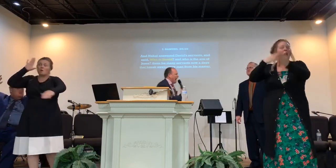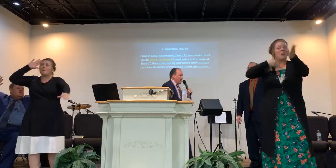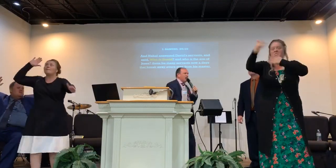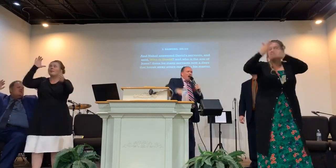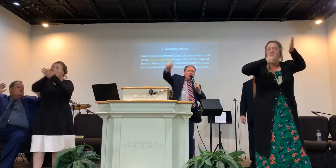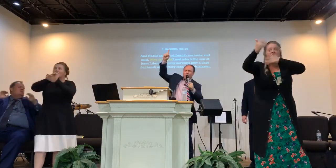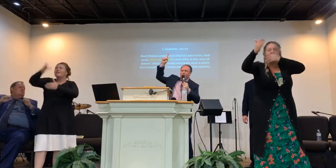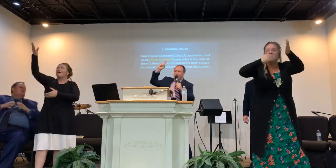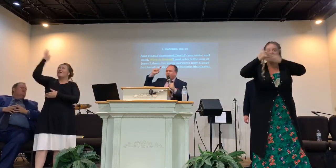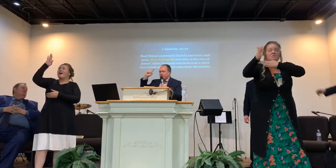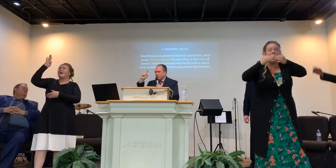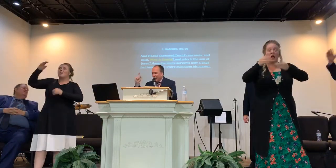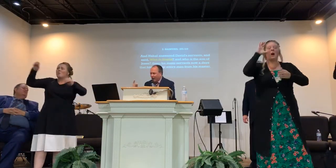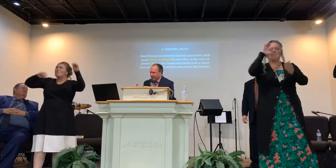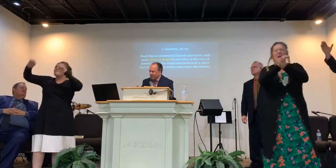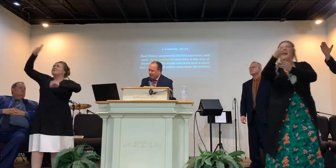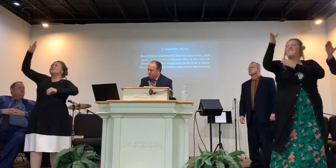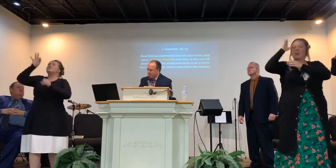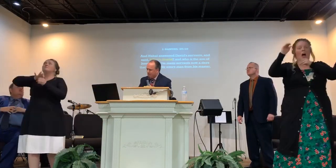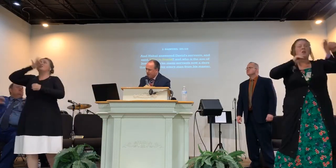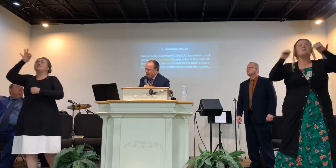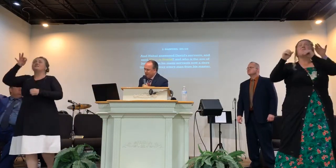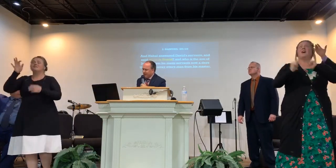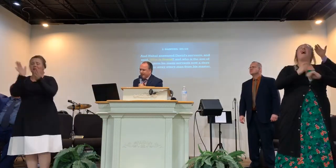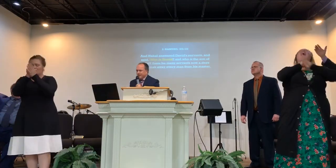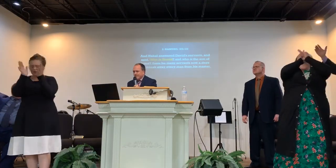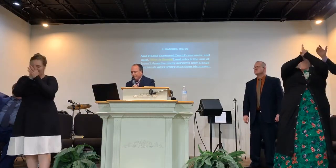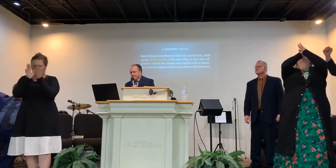believe God for the moving of His Spirit.